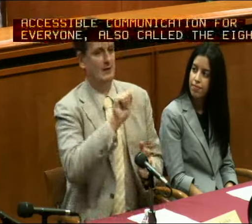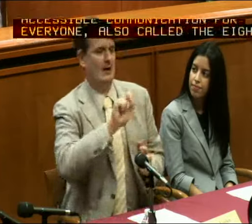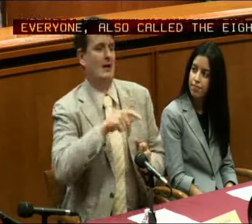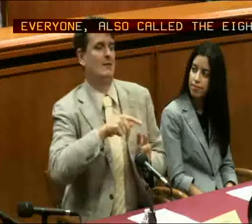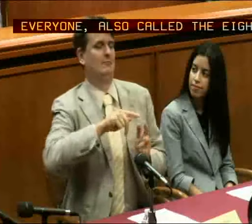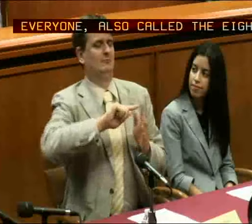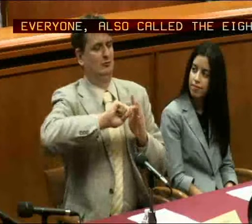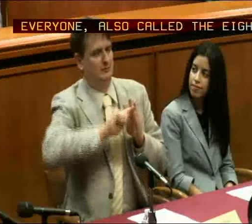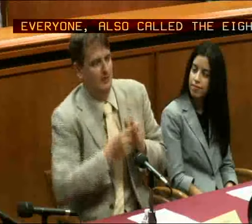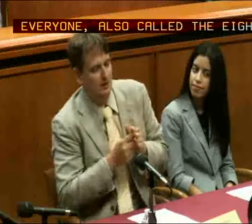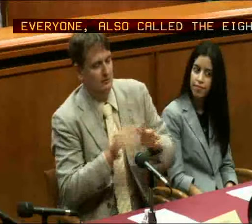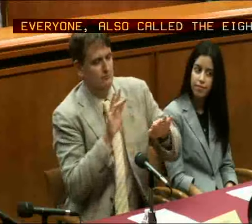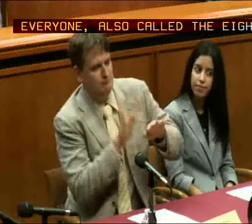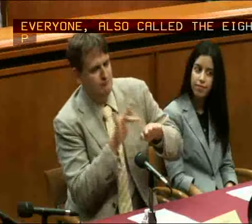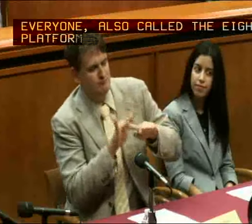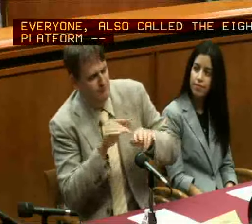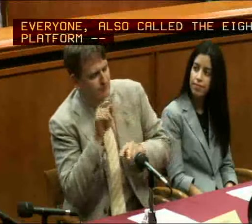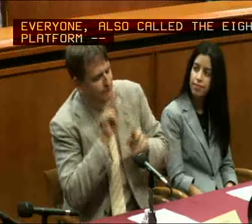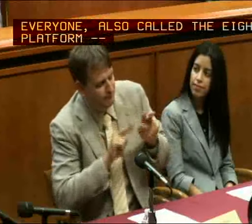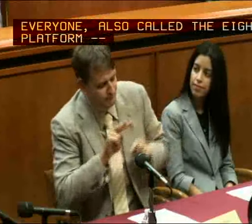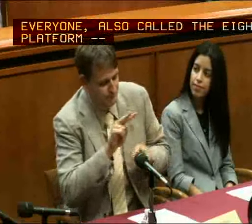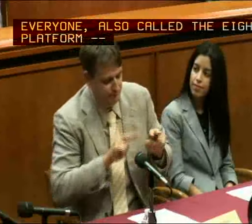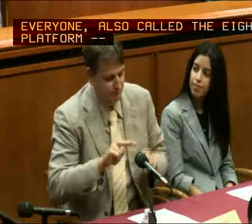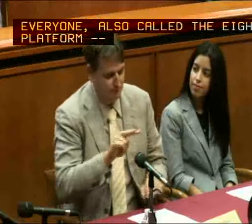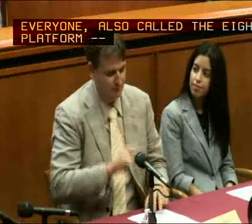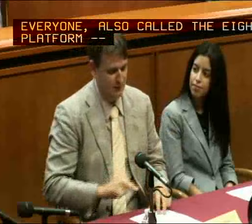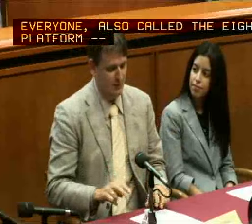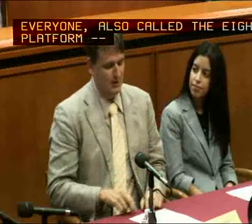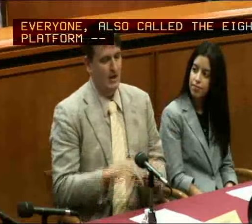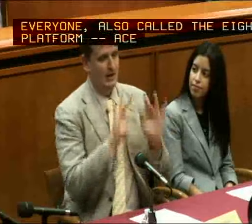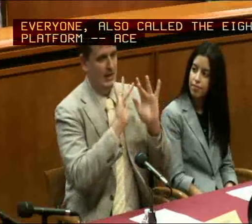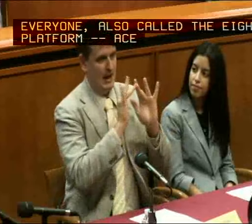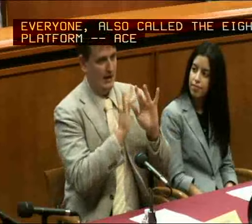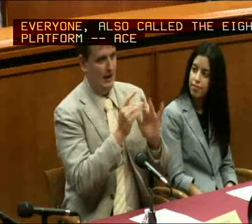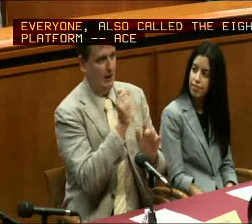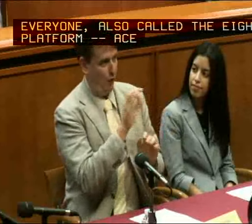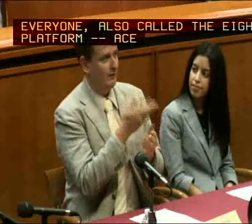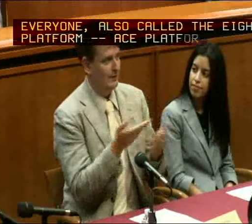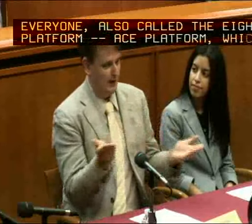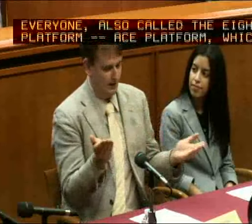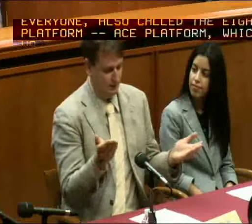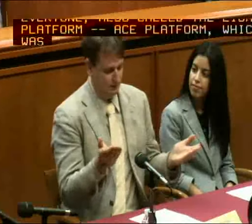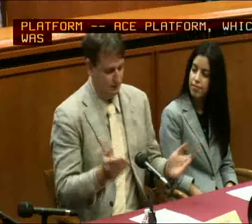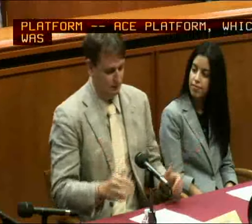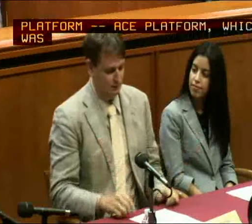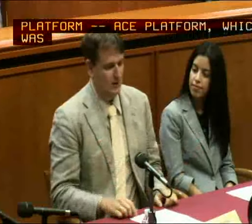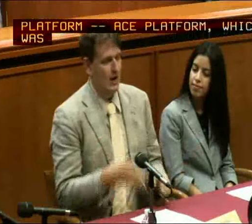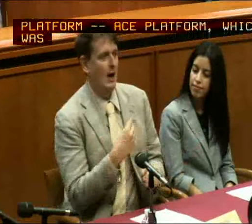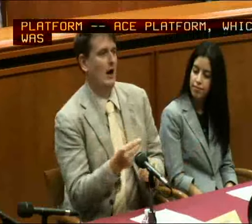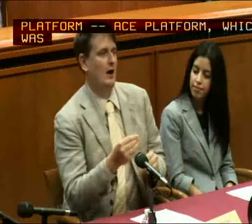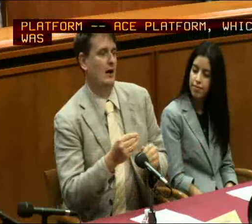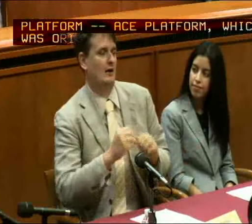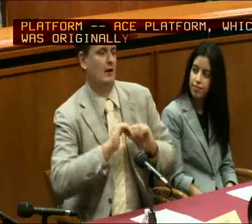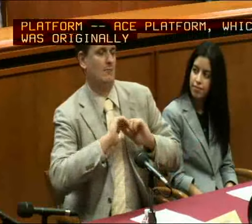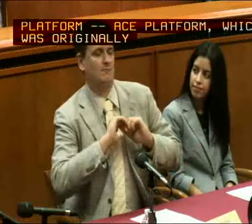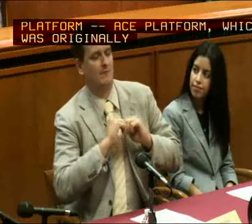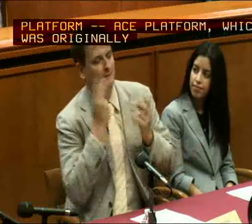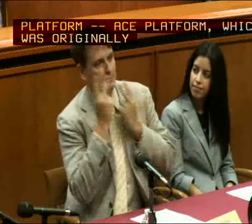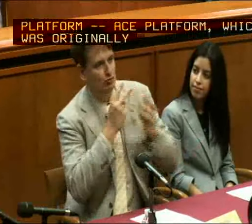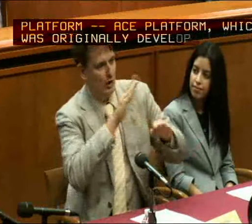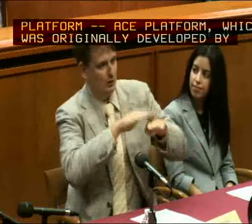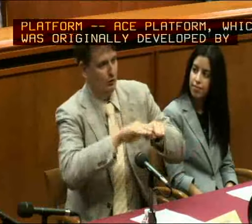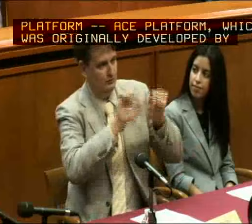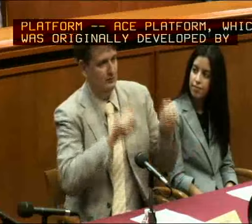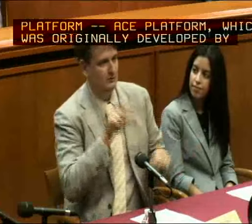with. Third, TAP also has begun to dabble in the Internet of Things and